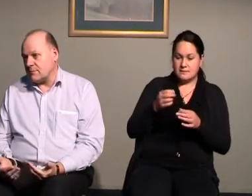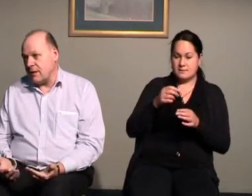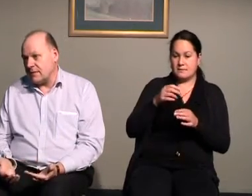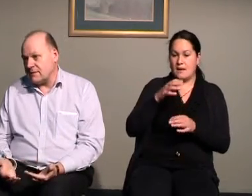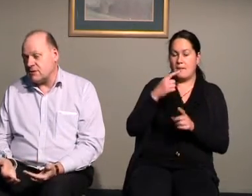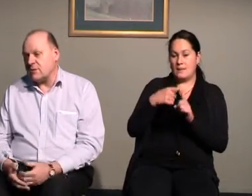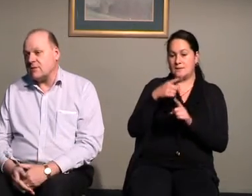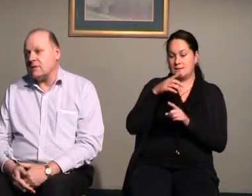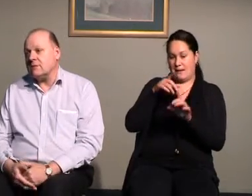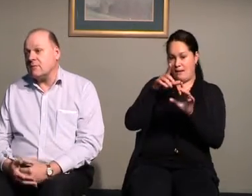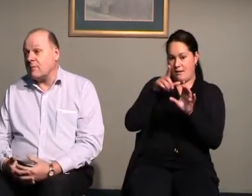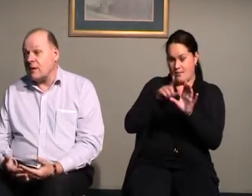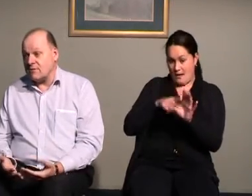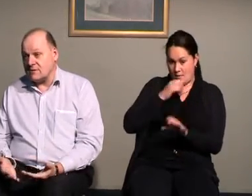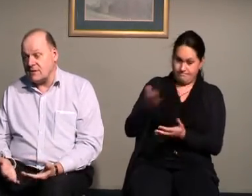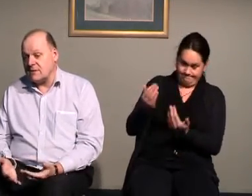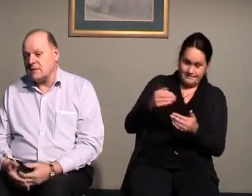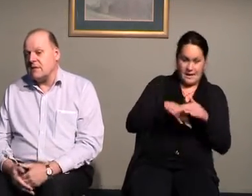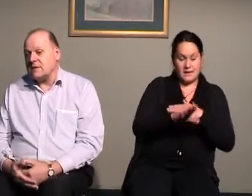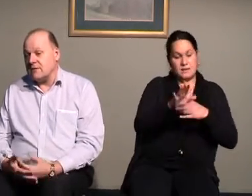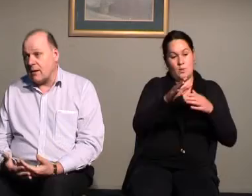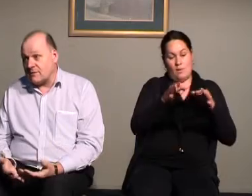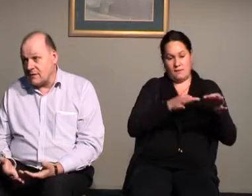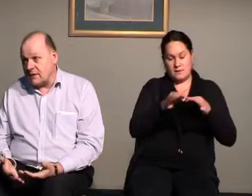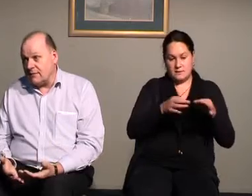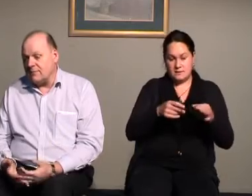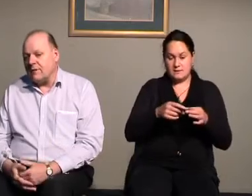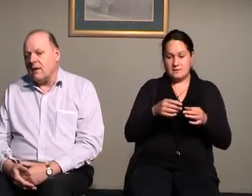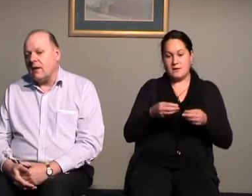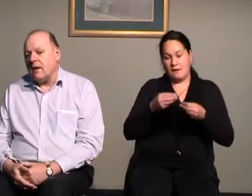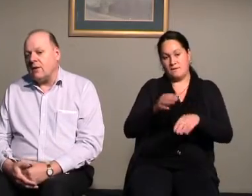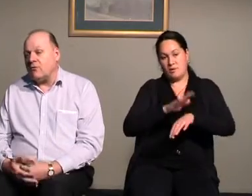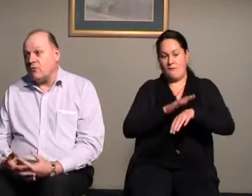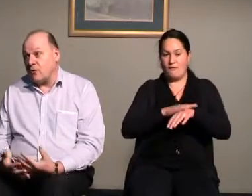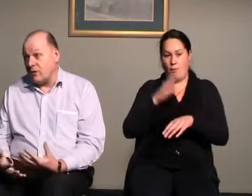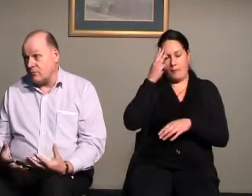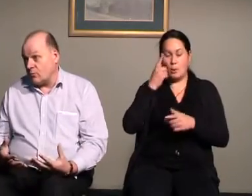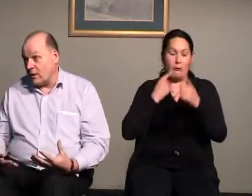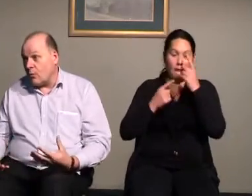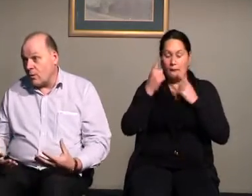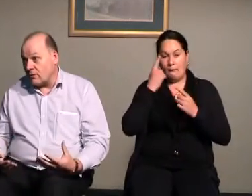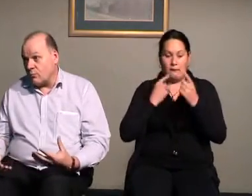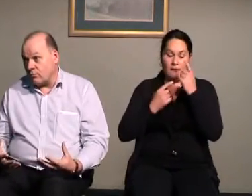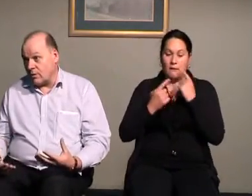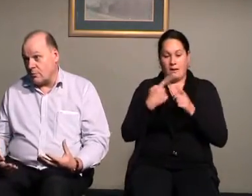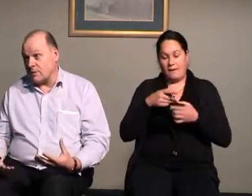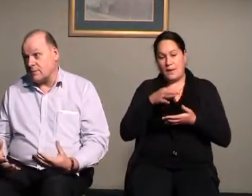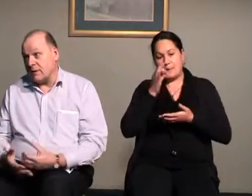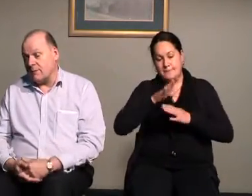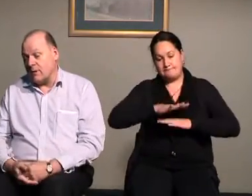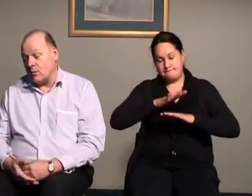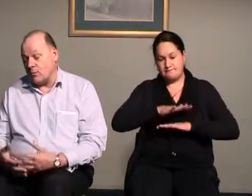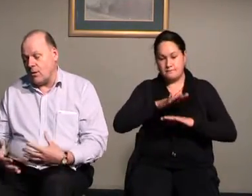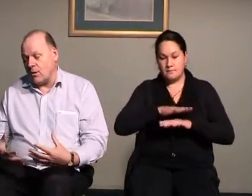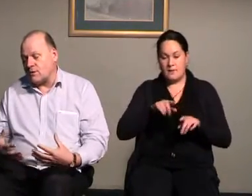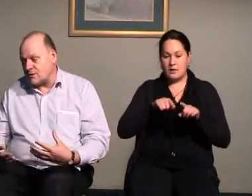Mum to explain the situation and for Mum to have her tears, to have a cup of tea, and to try and work out what could possibly